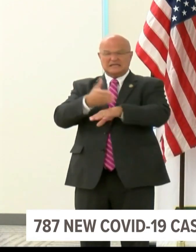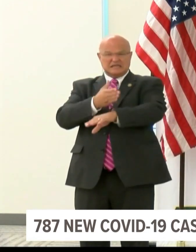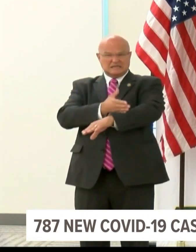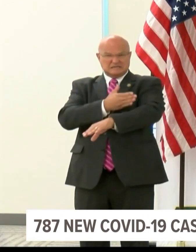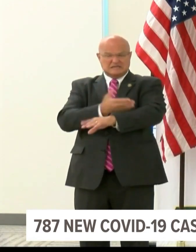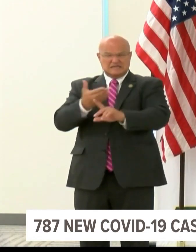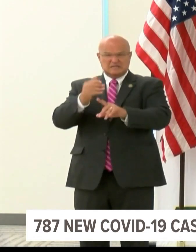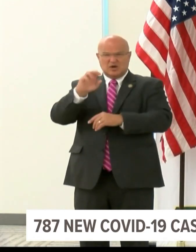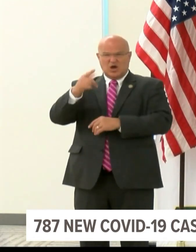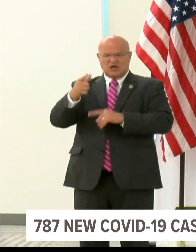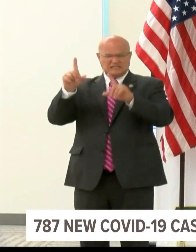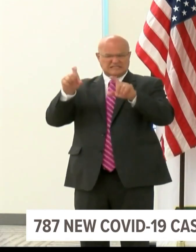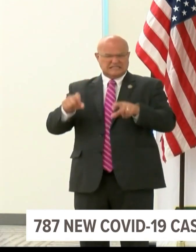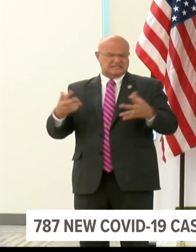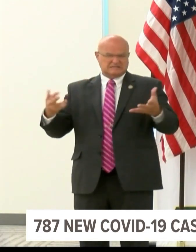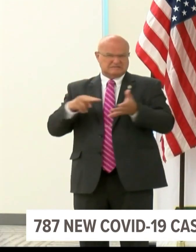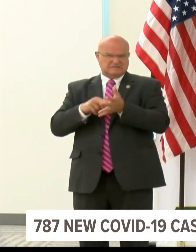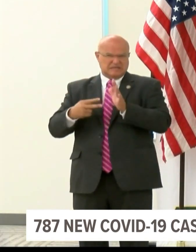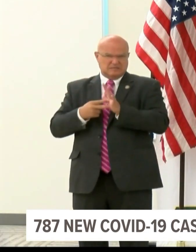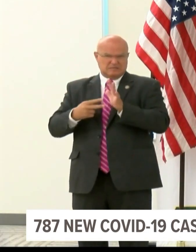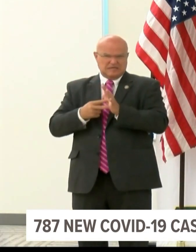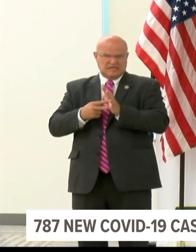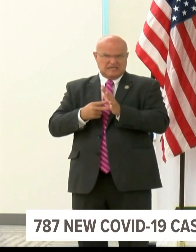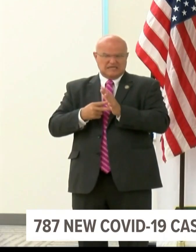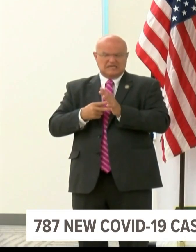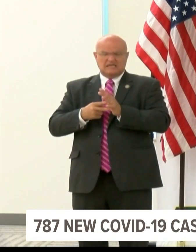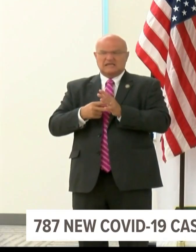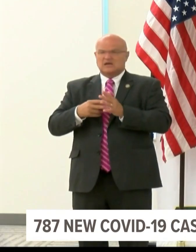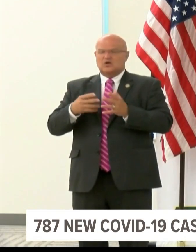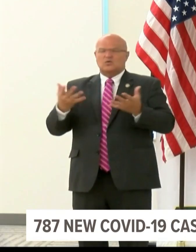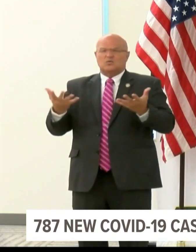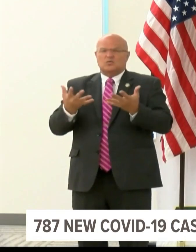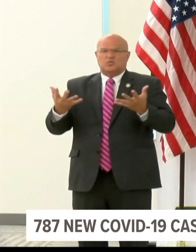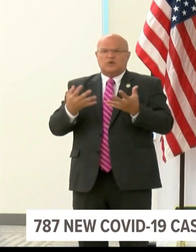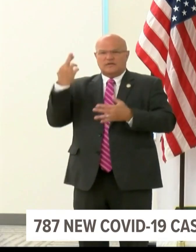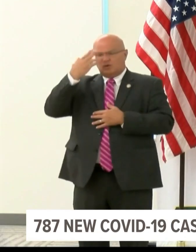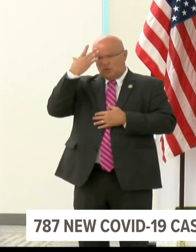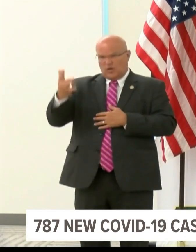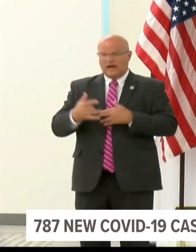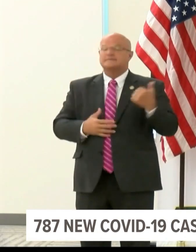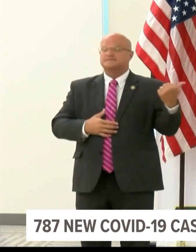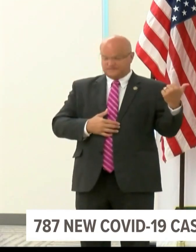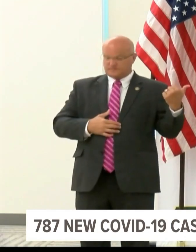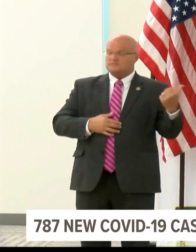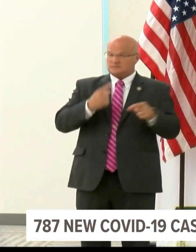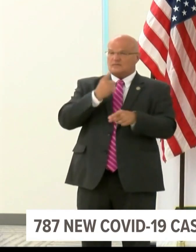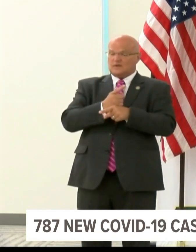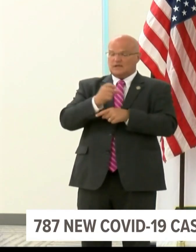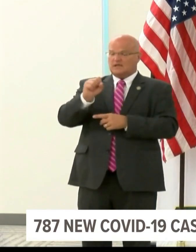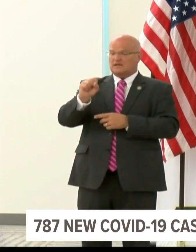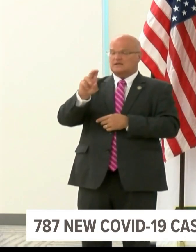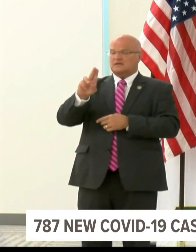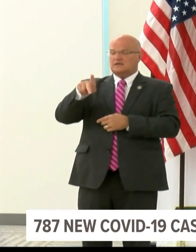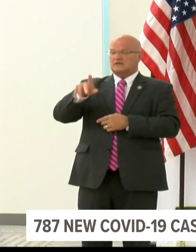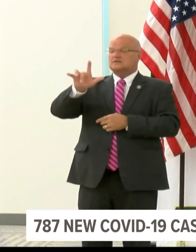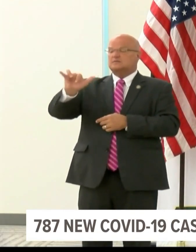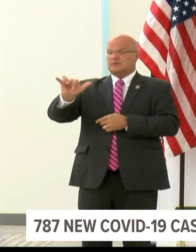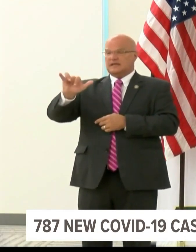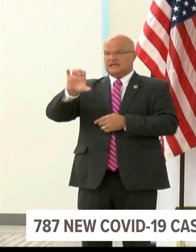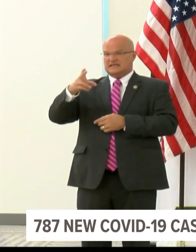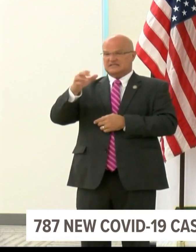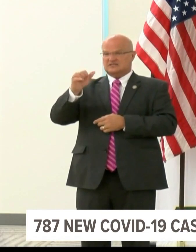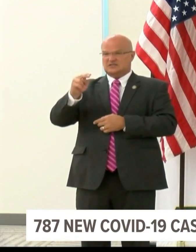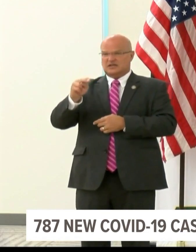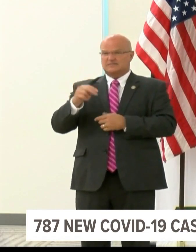come August when it comes to testing? Are they beefing up supply chains? Kind of what's leading to that? That's correct. It's a supply chain. There's 6